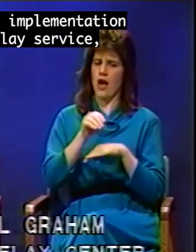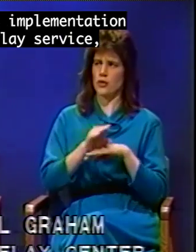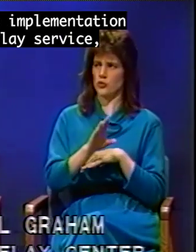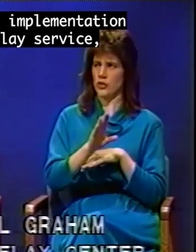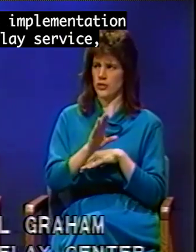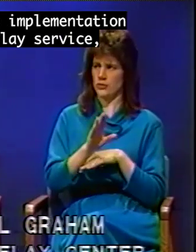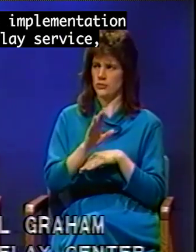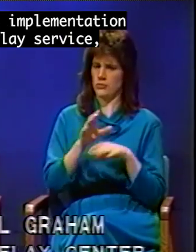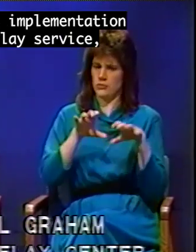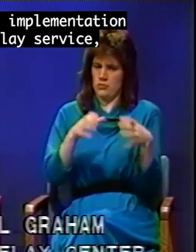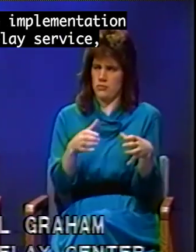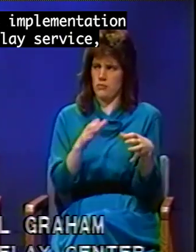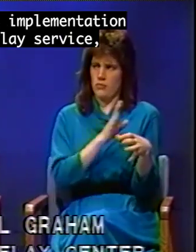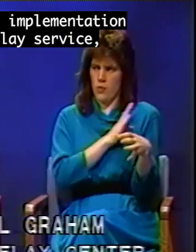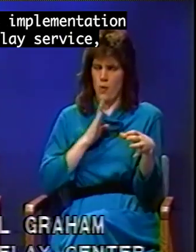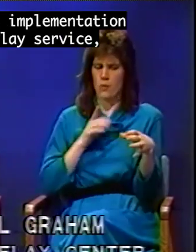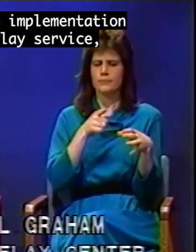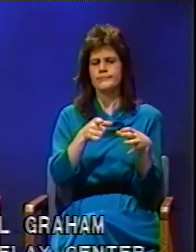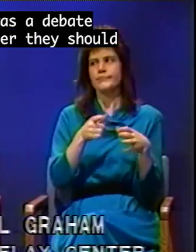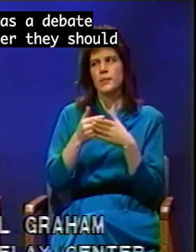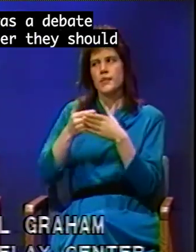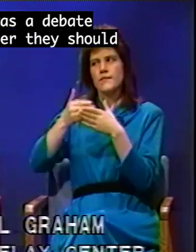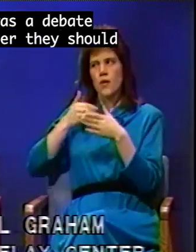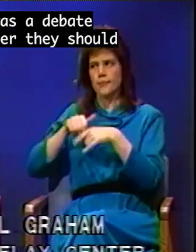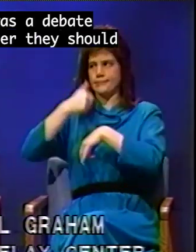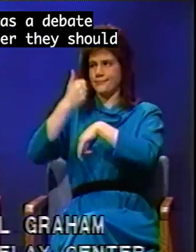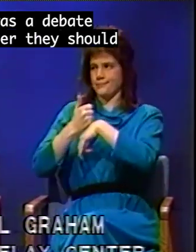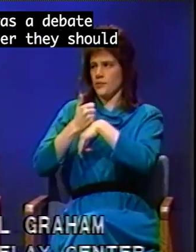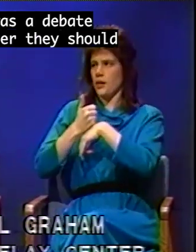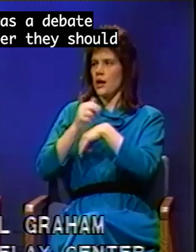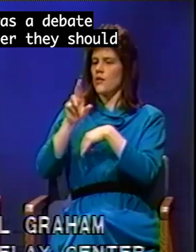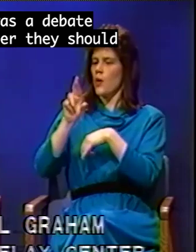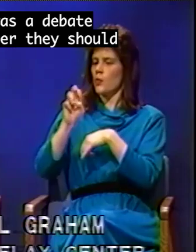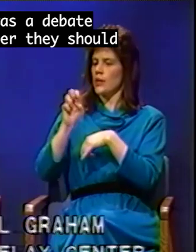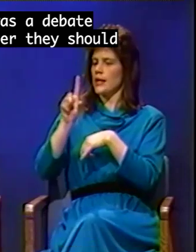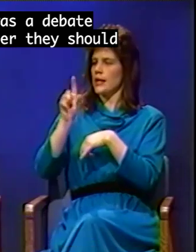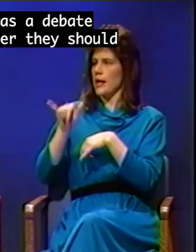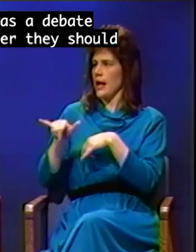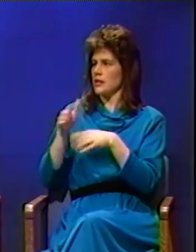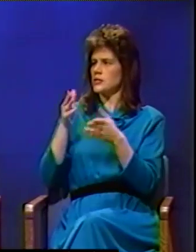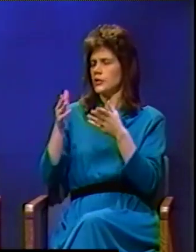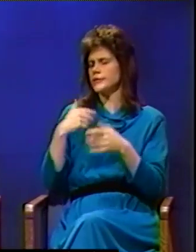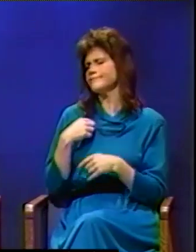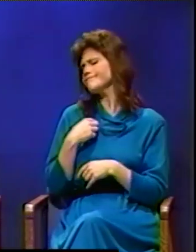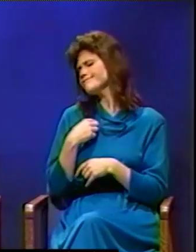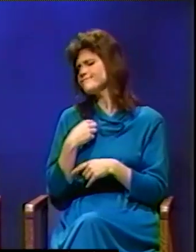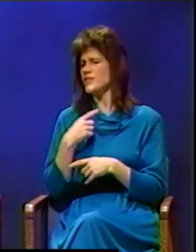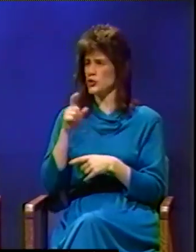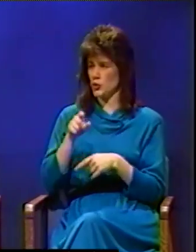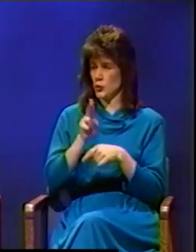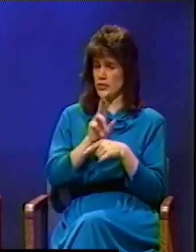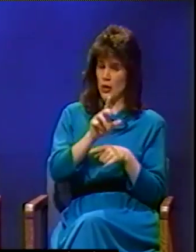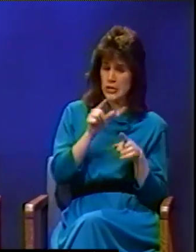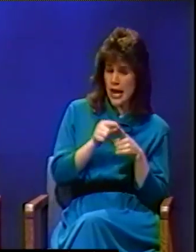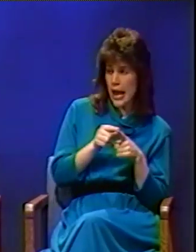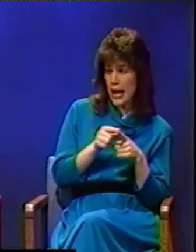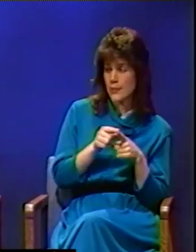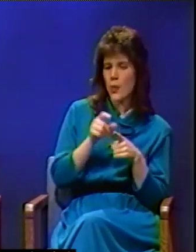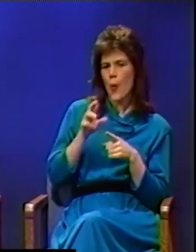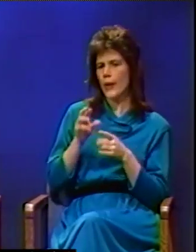the implementation of the relay service, and it was a debate about whether they should use their name or whether we should use a number